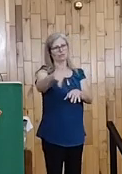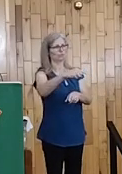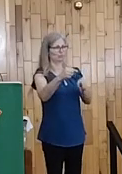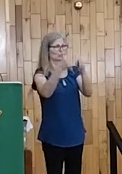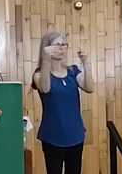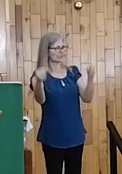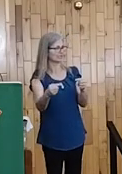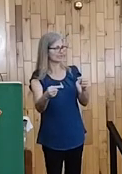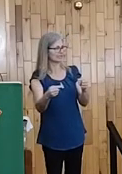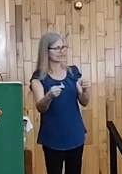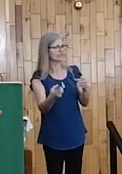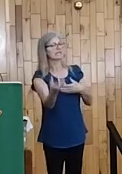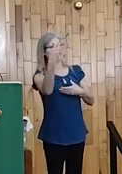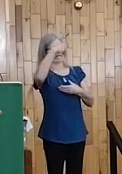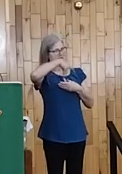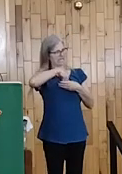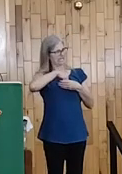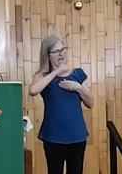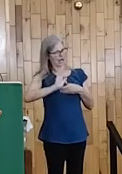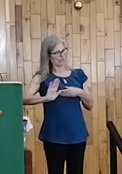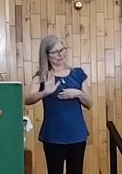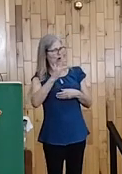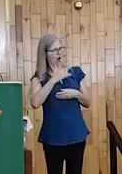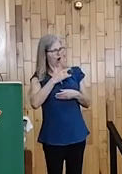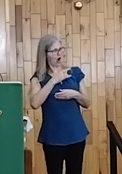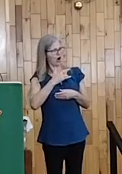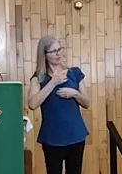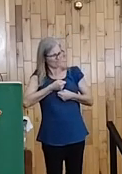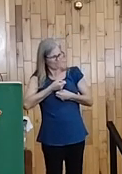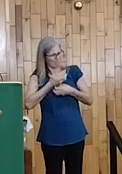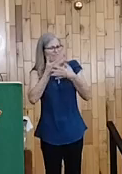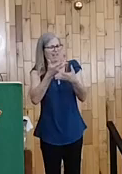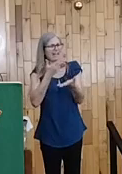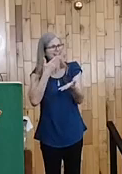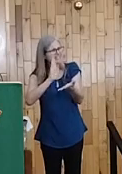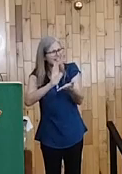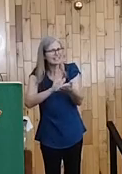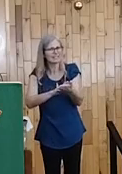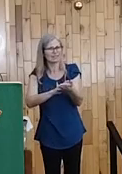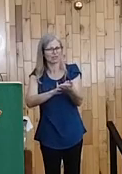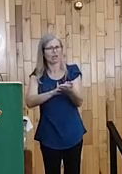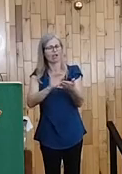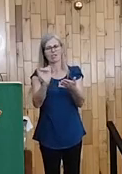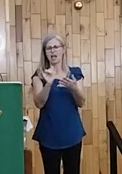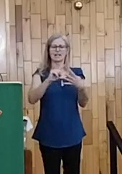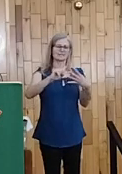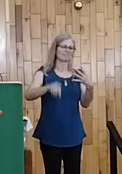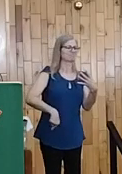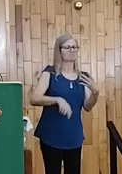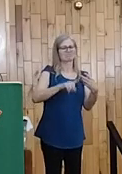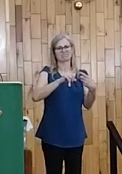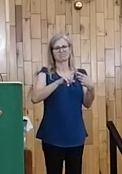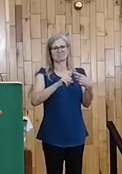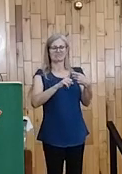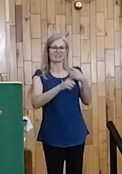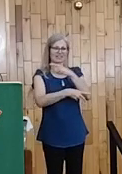From within people, from their hearts, come evil thoughts, unchastity, theft,